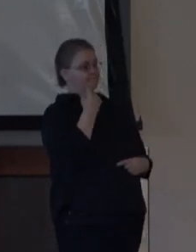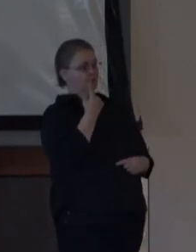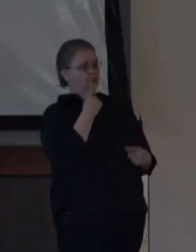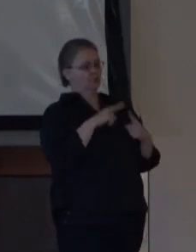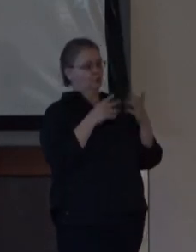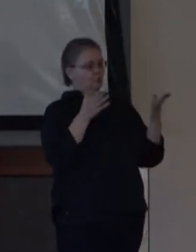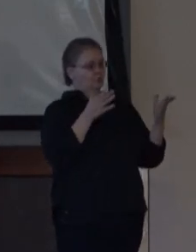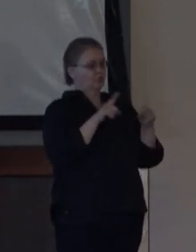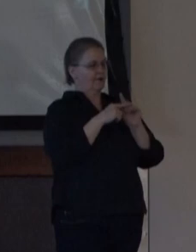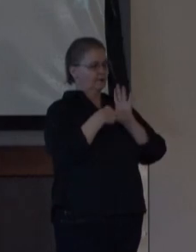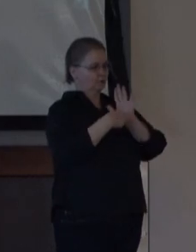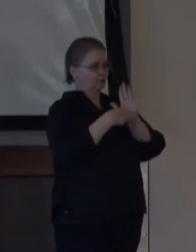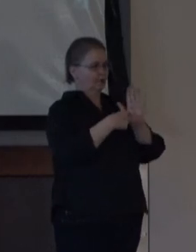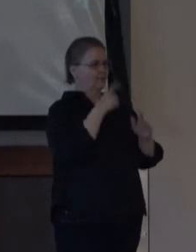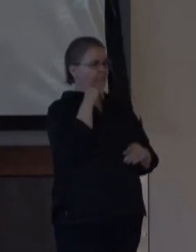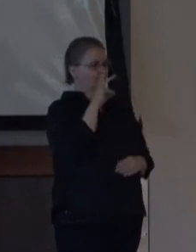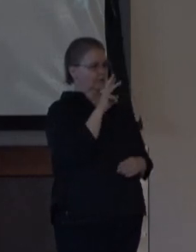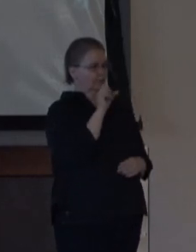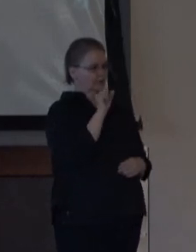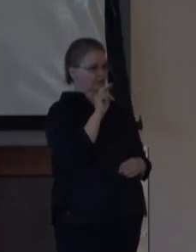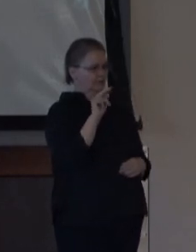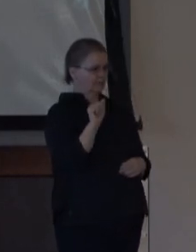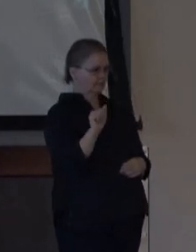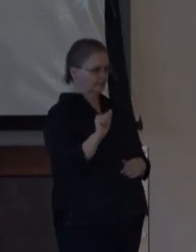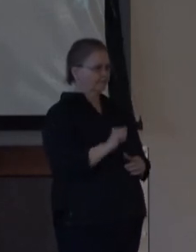a representative for WSNA.